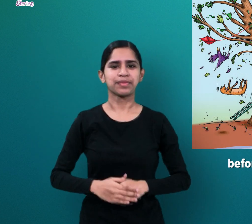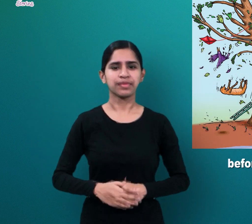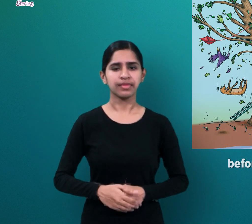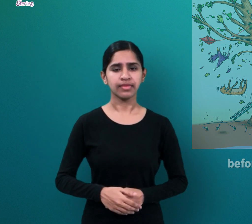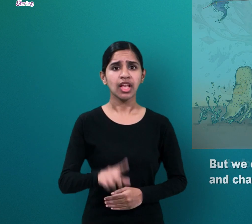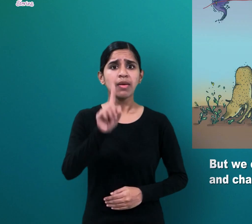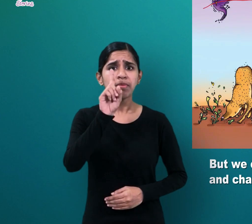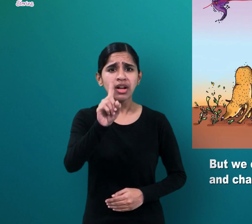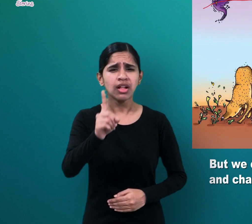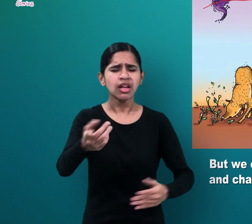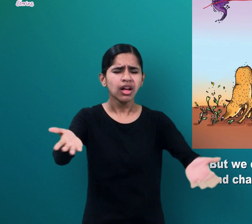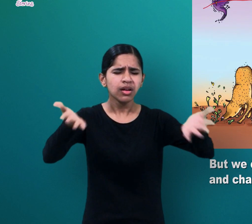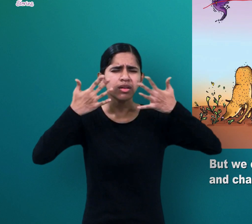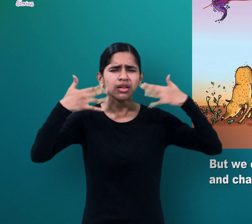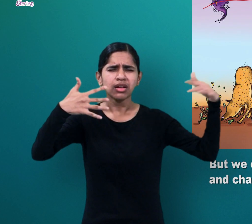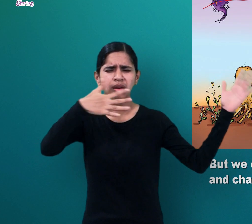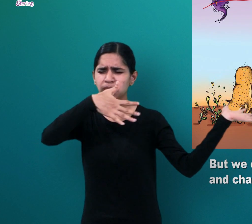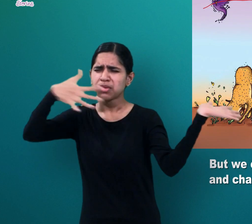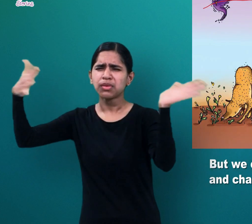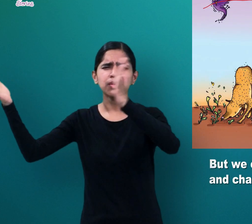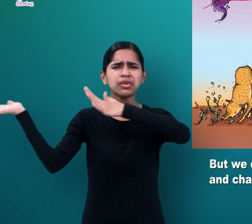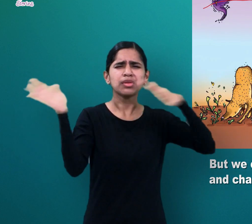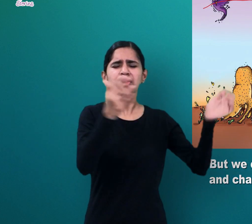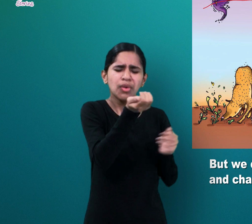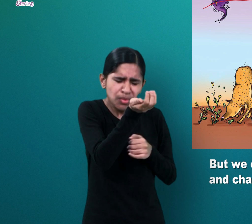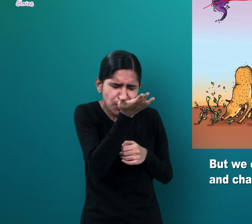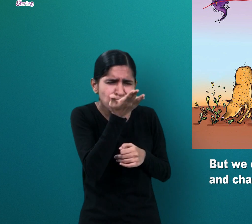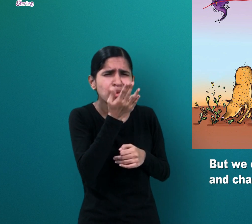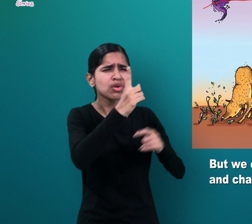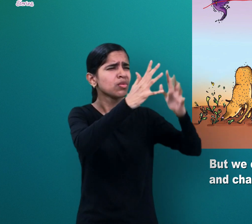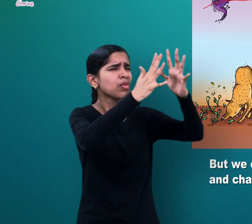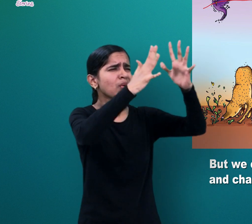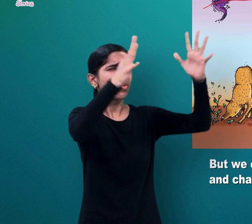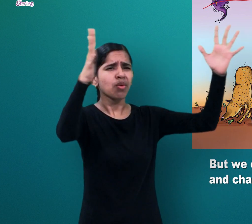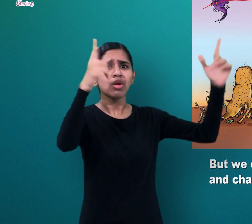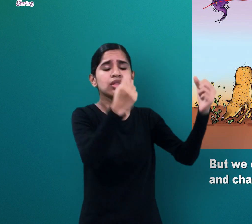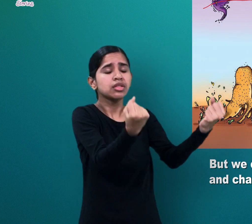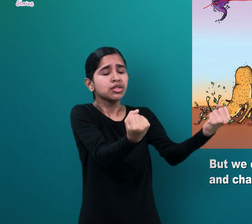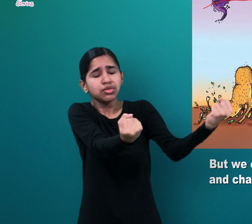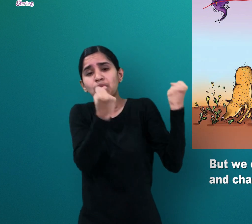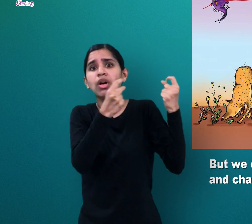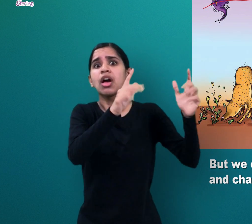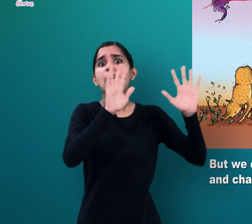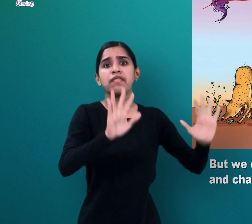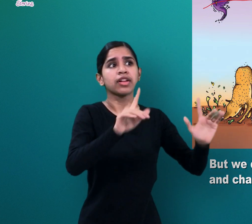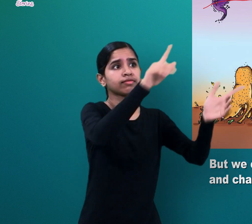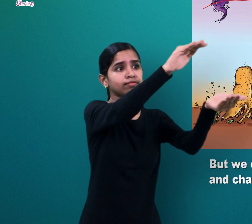But we can also capture the wind's energy and change it into energy that we can use.